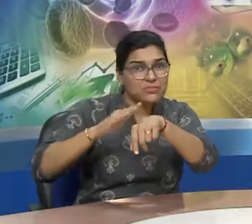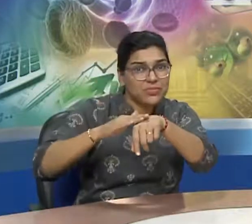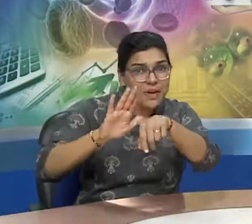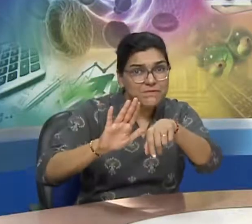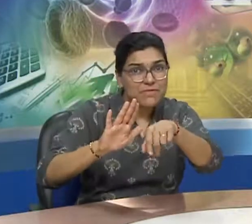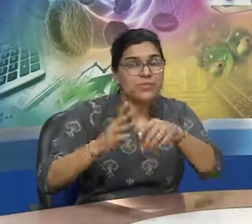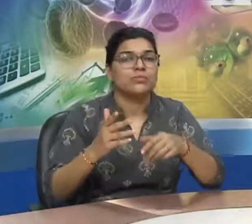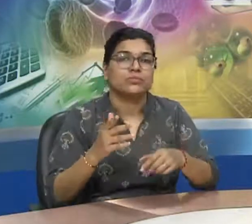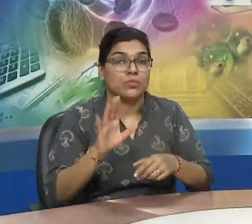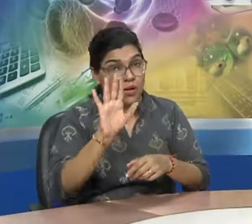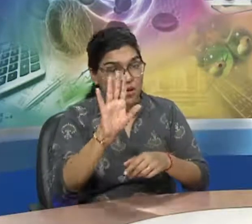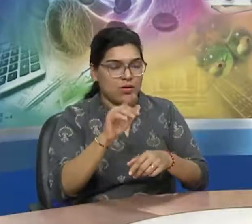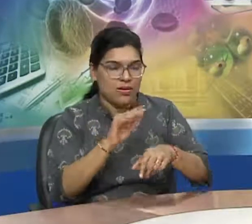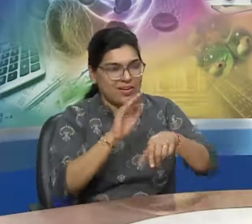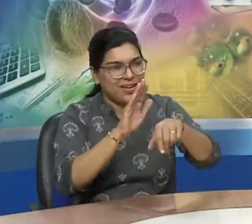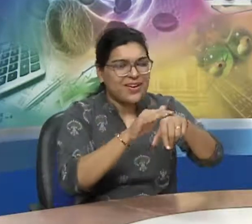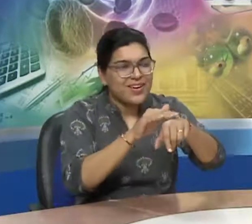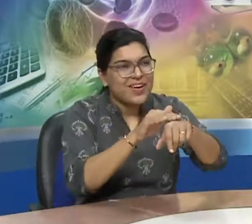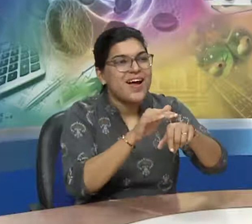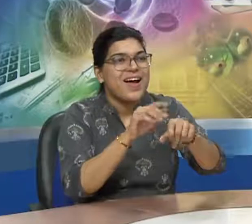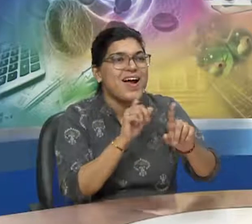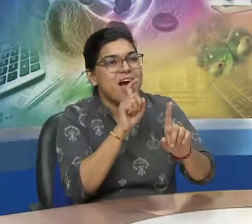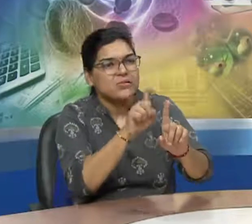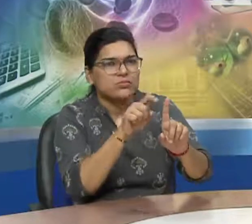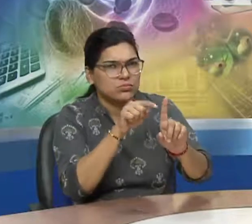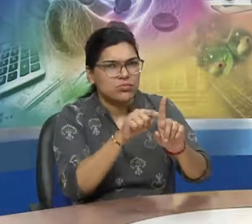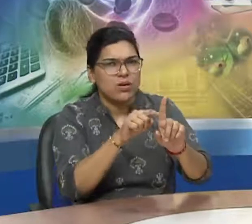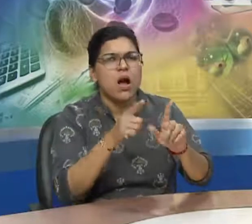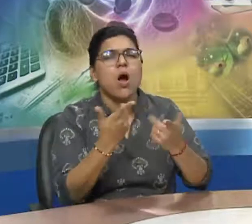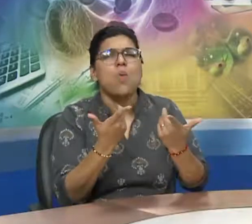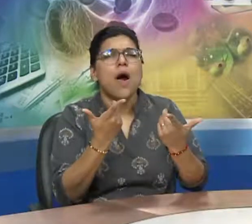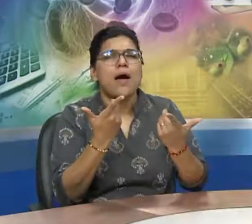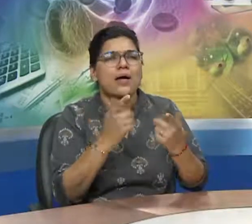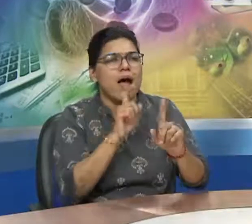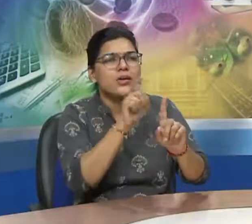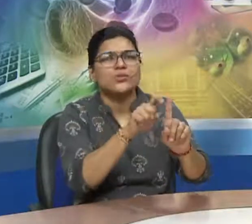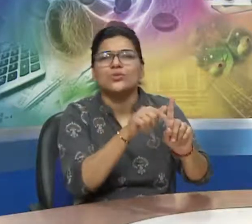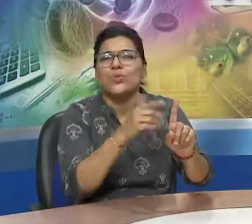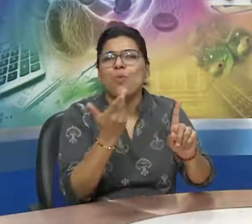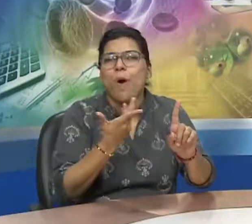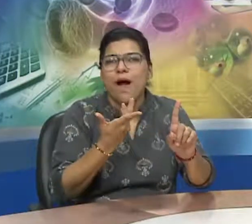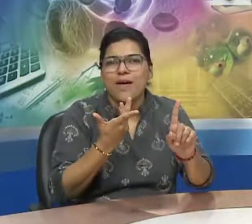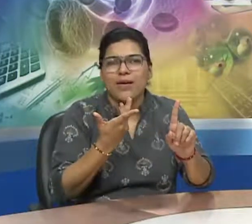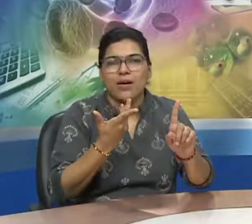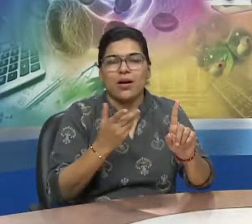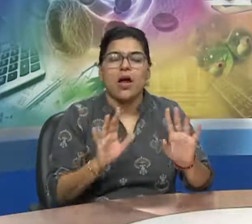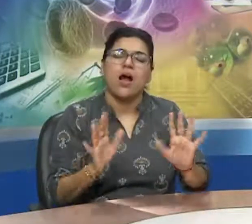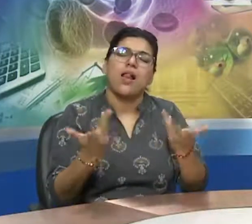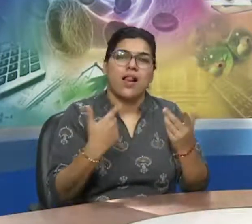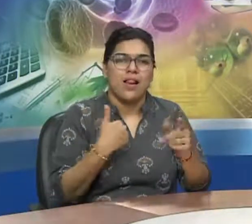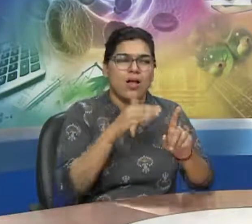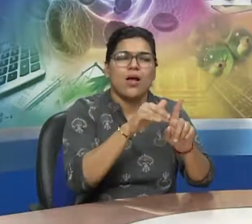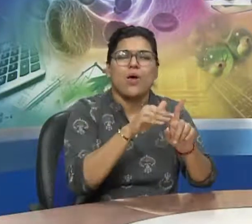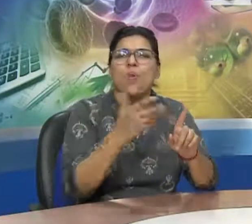Have you ever experienced it? If you have experienced it and you say yes, then can